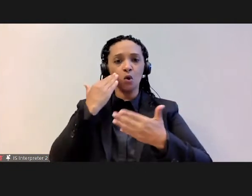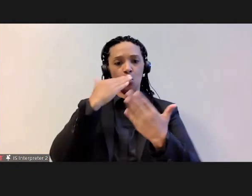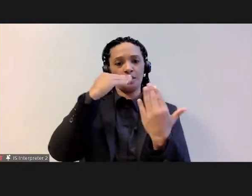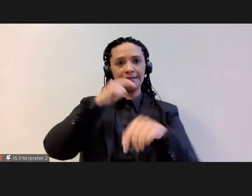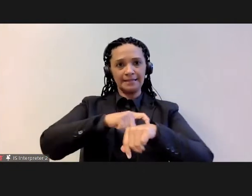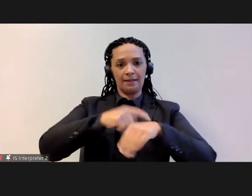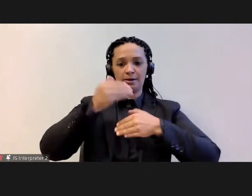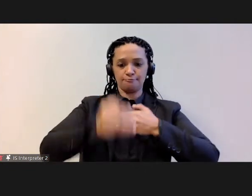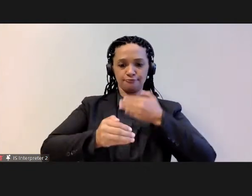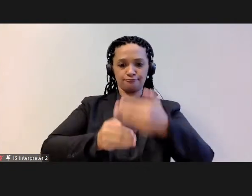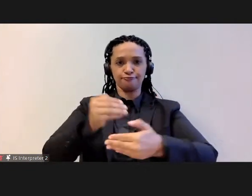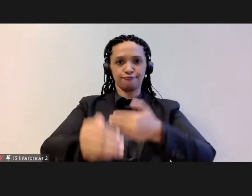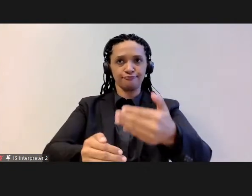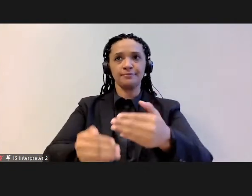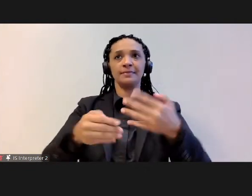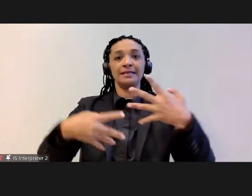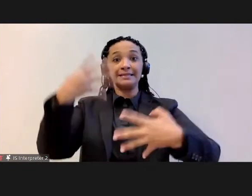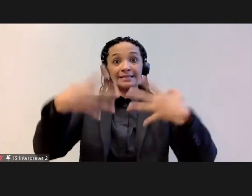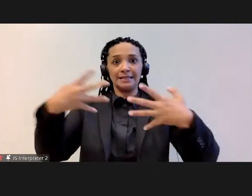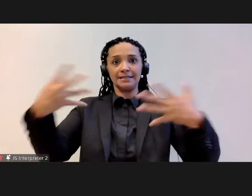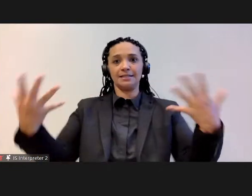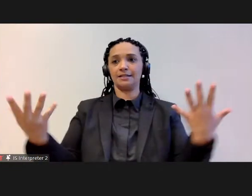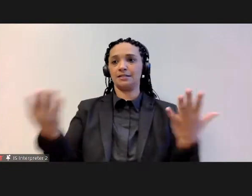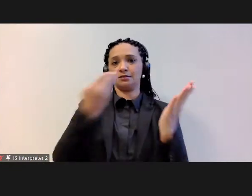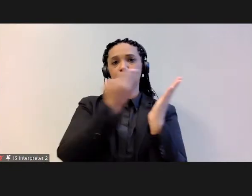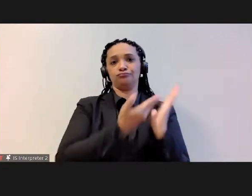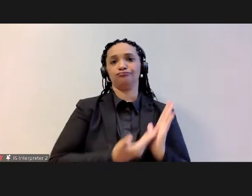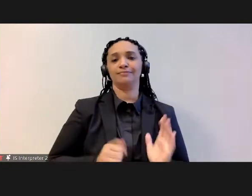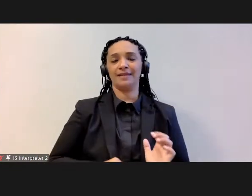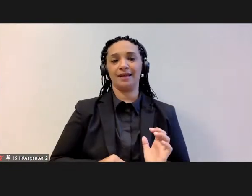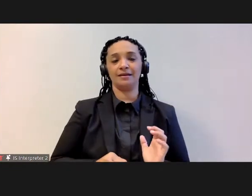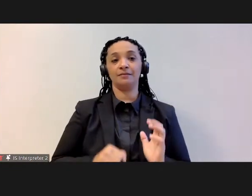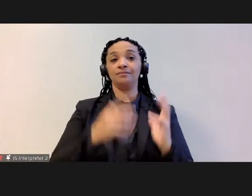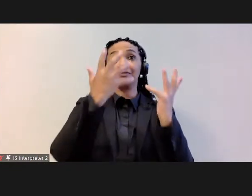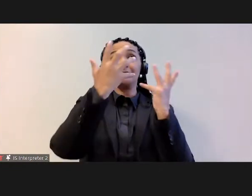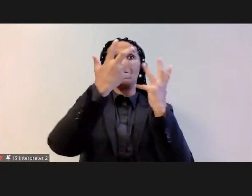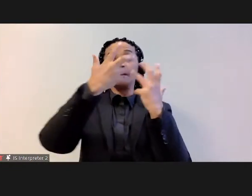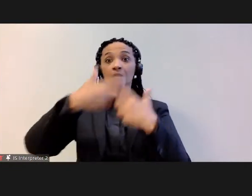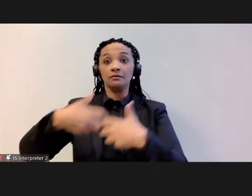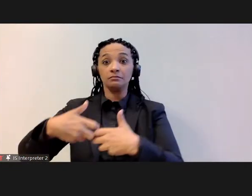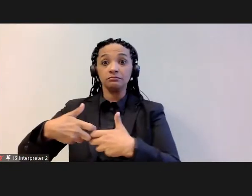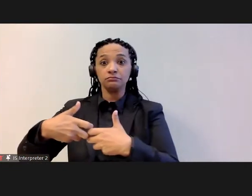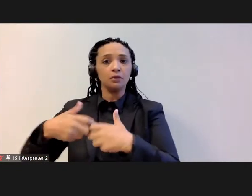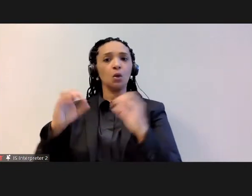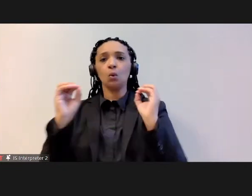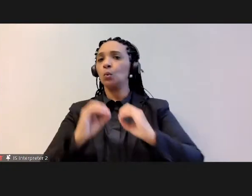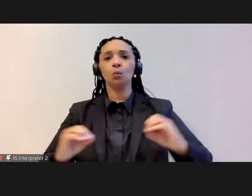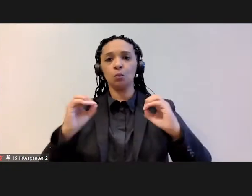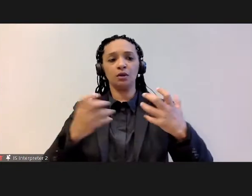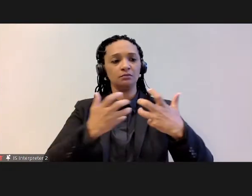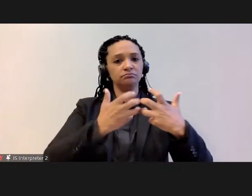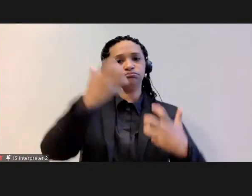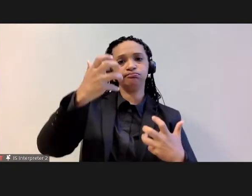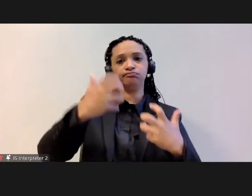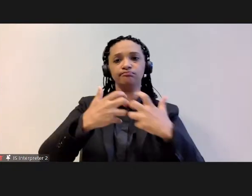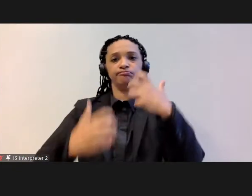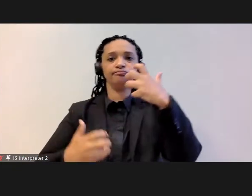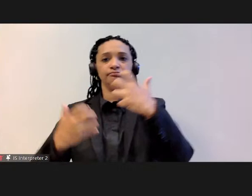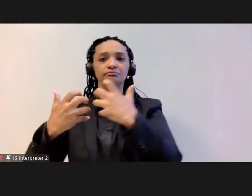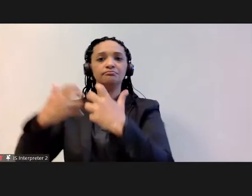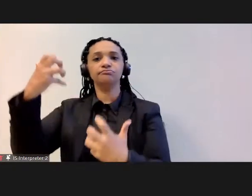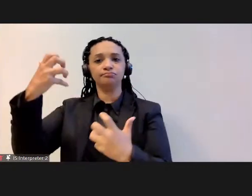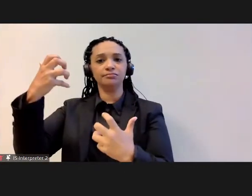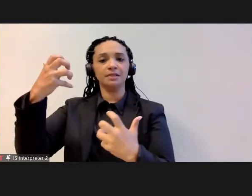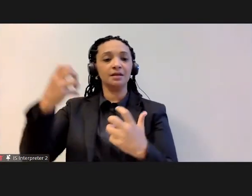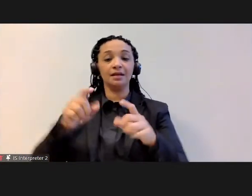are not necessarily harmonized, synchronized with the needs of the different users.